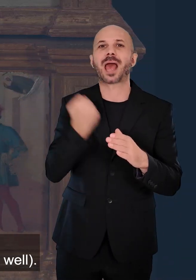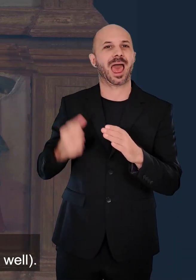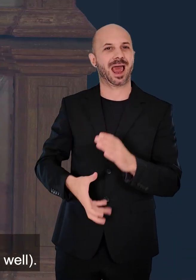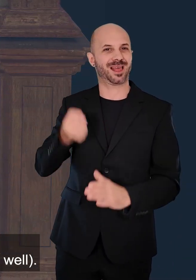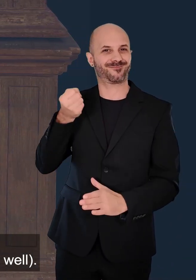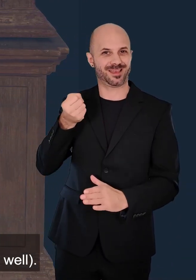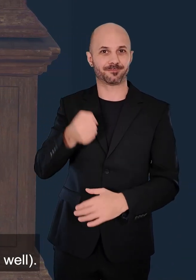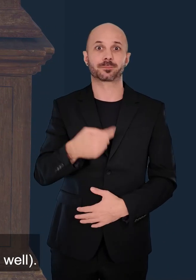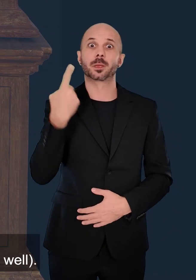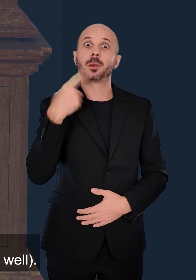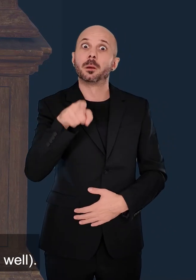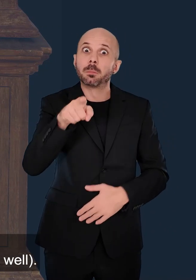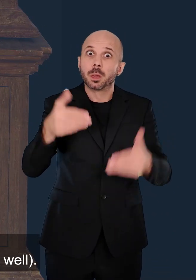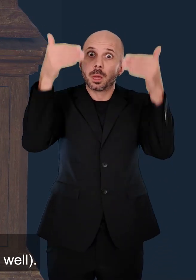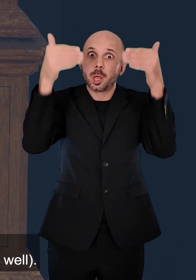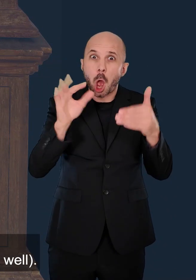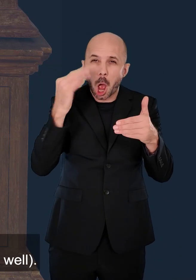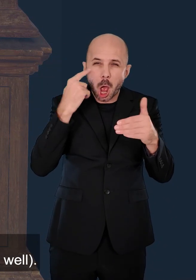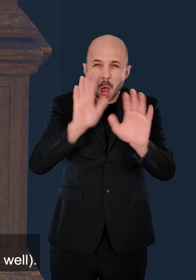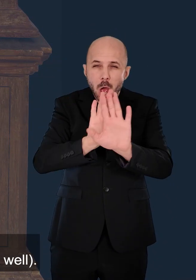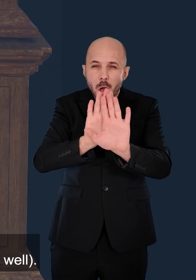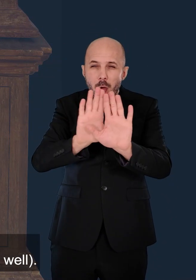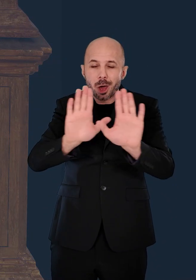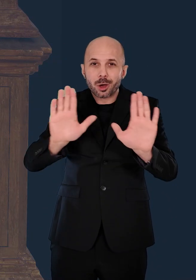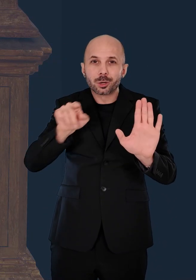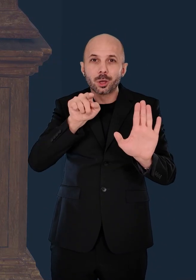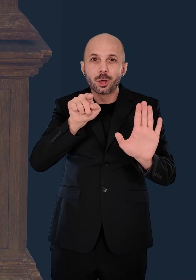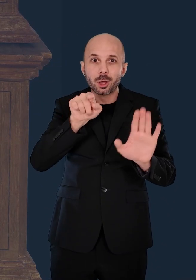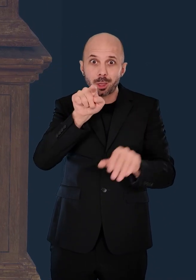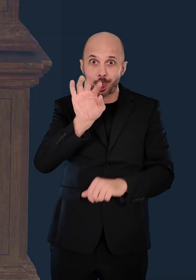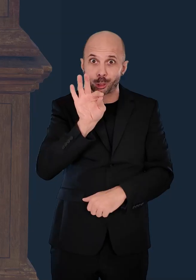Elizabeth saves a child who had fallen into a well.